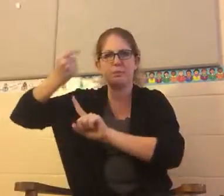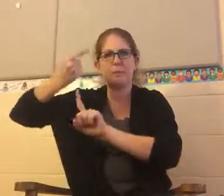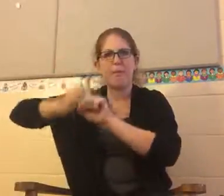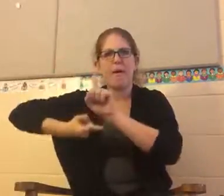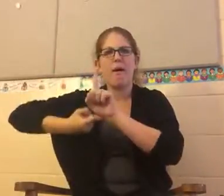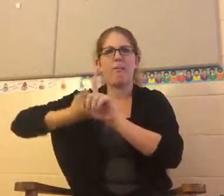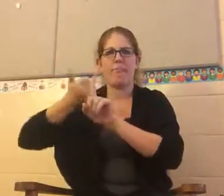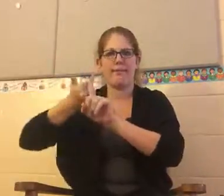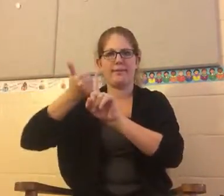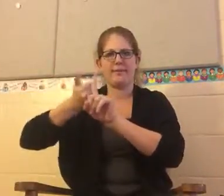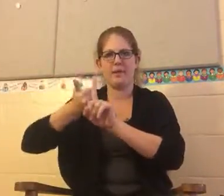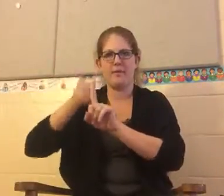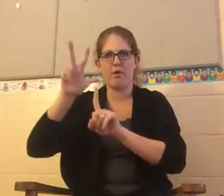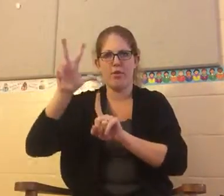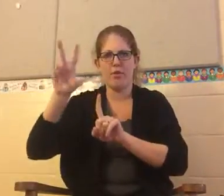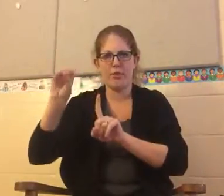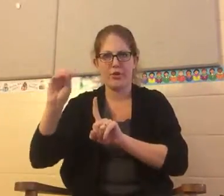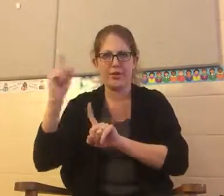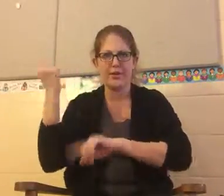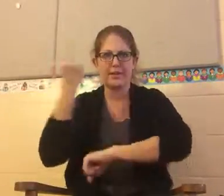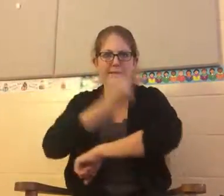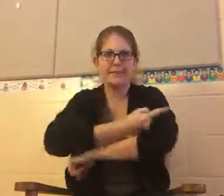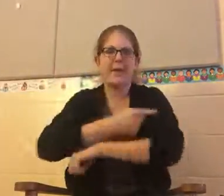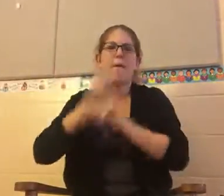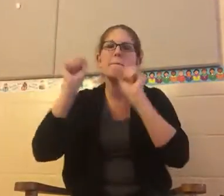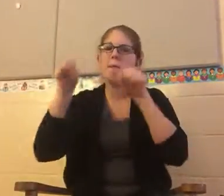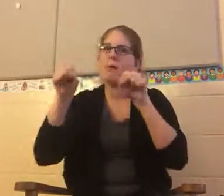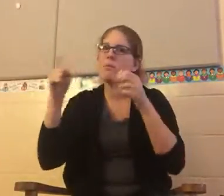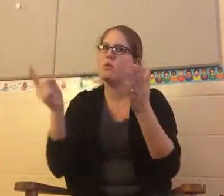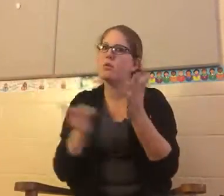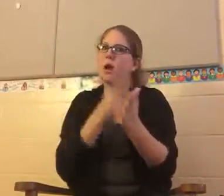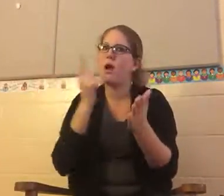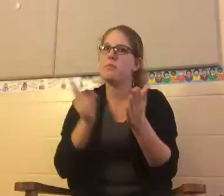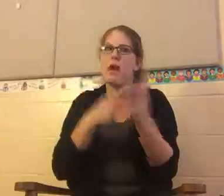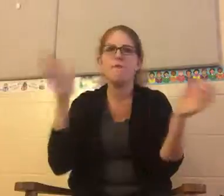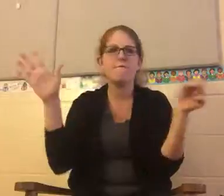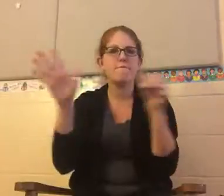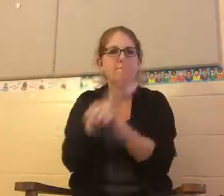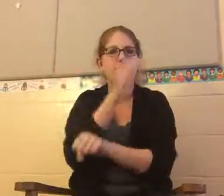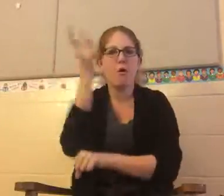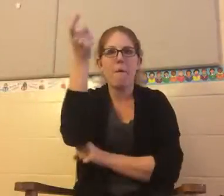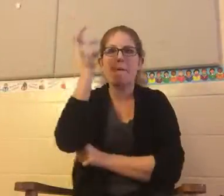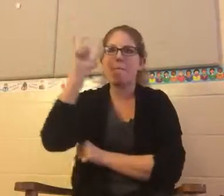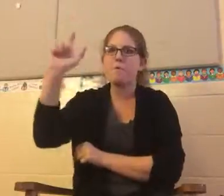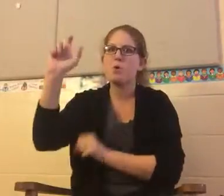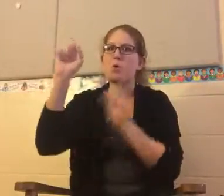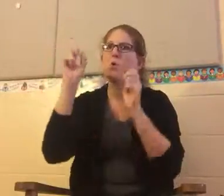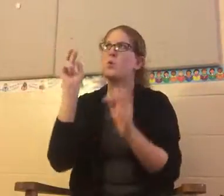it is possible for a full moon to appear twice in the course of one calendar month.